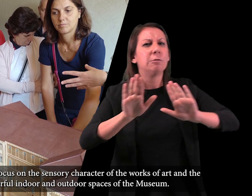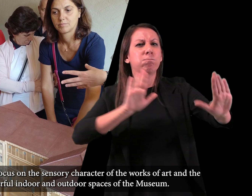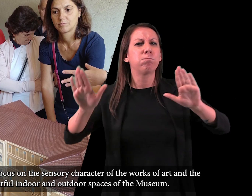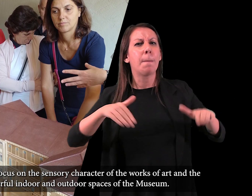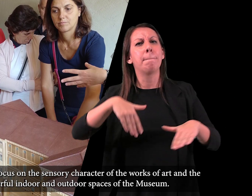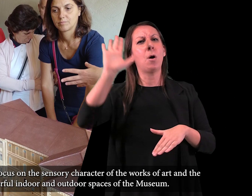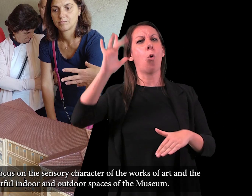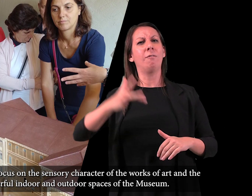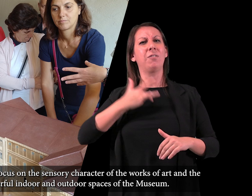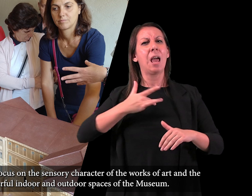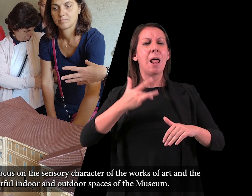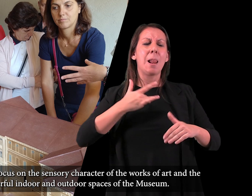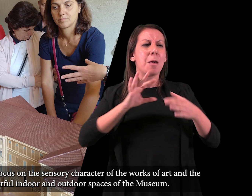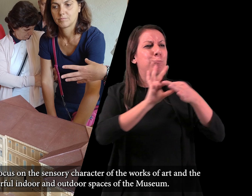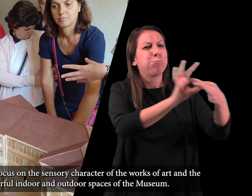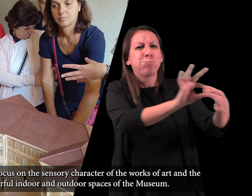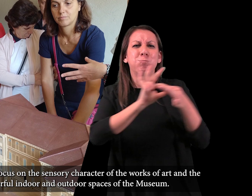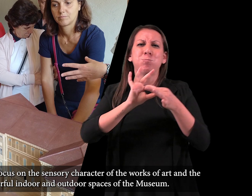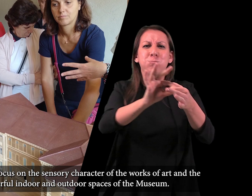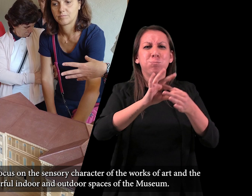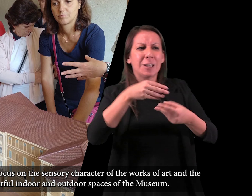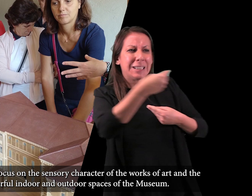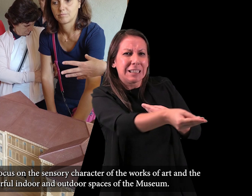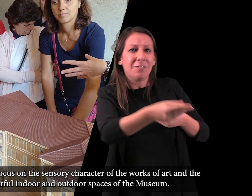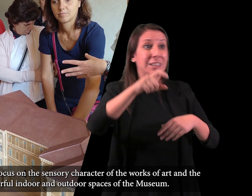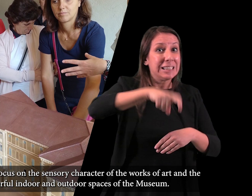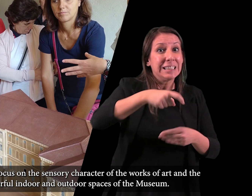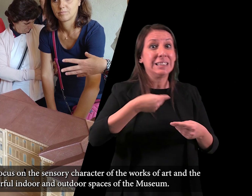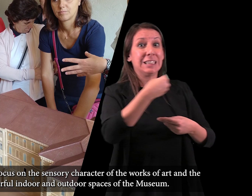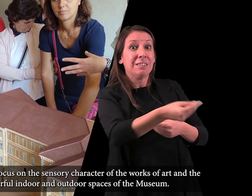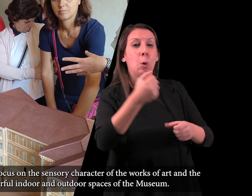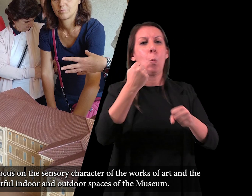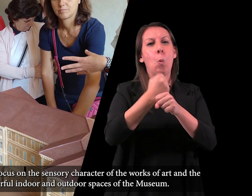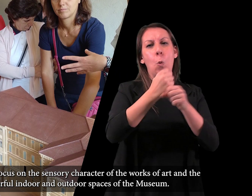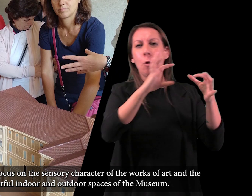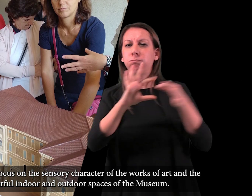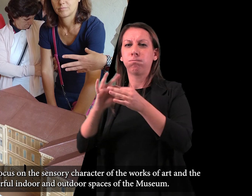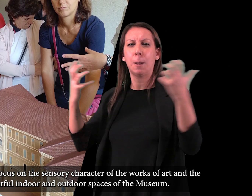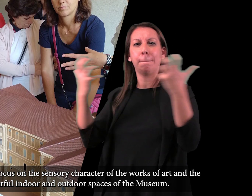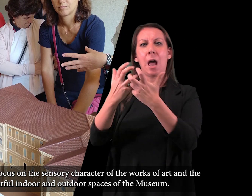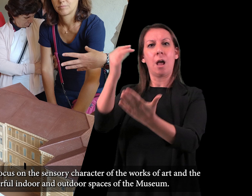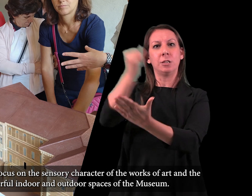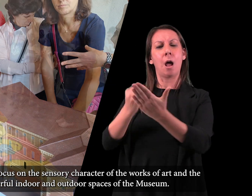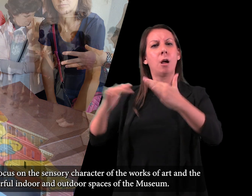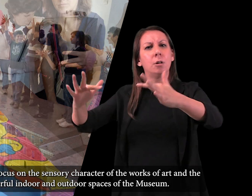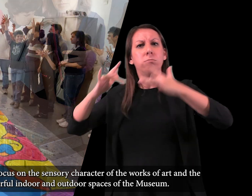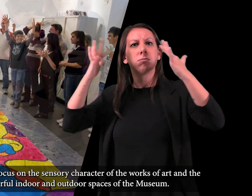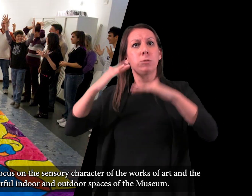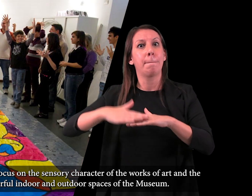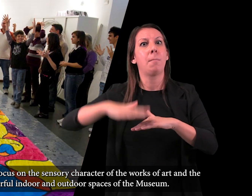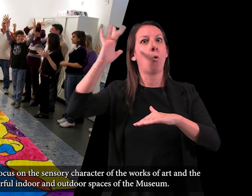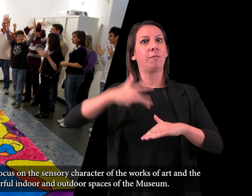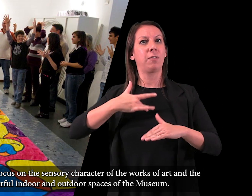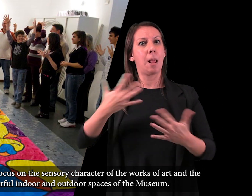With a special focus on the sensory character of the works of art and the wonderful indoor